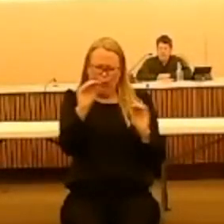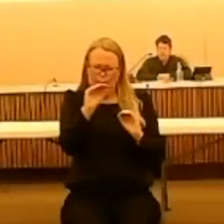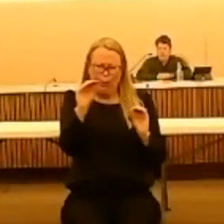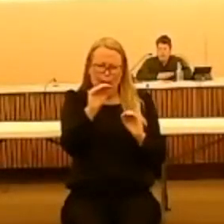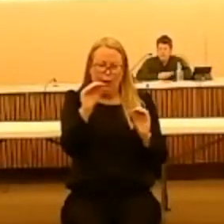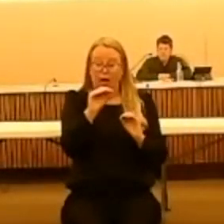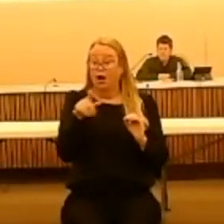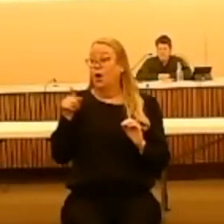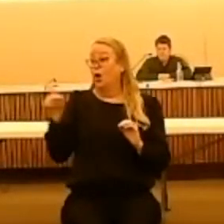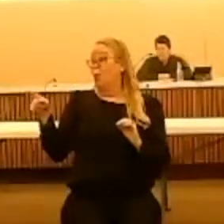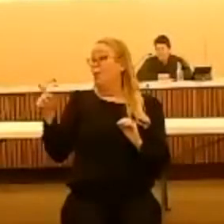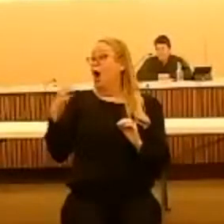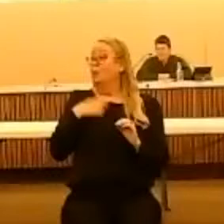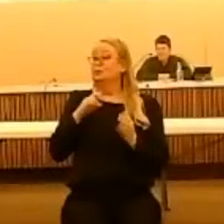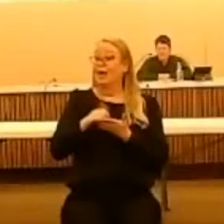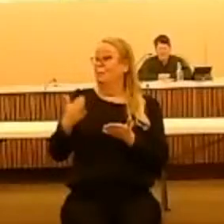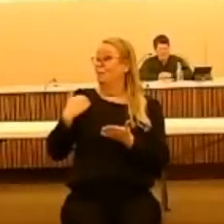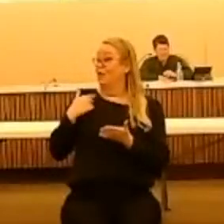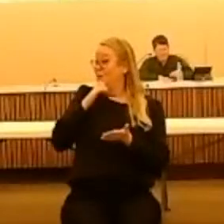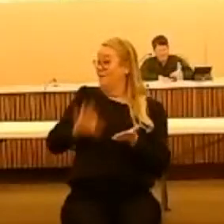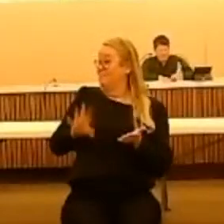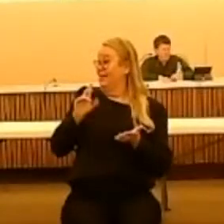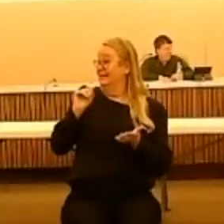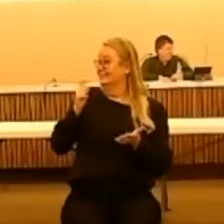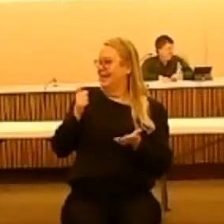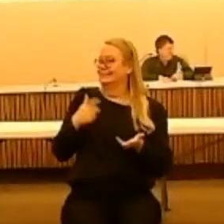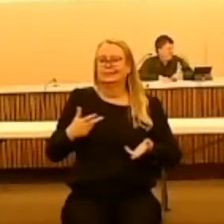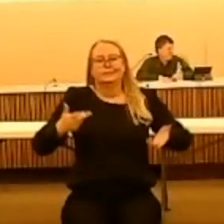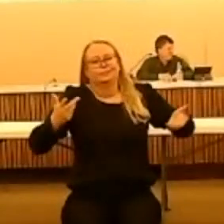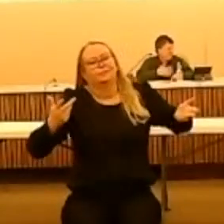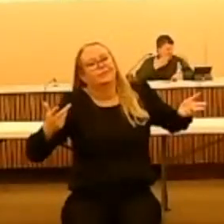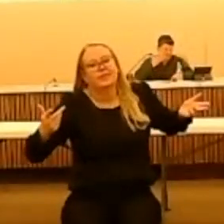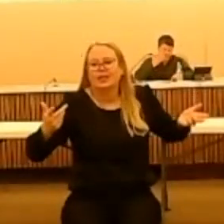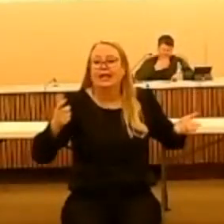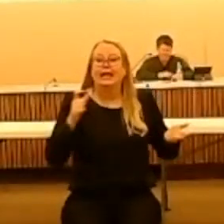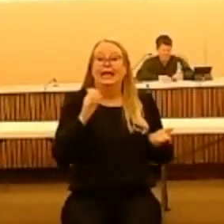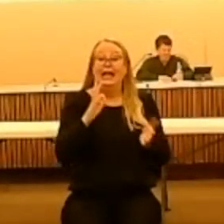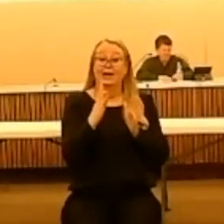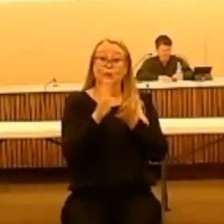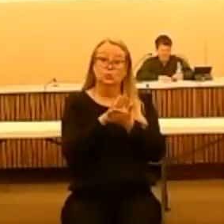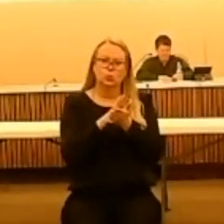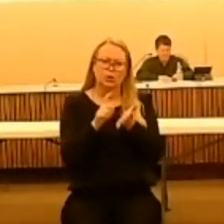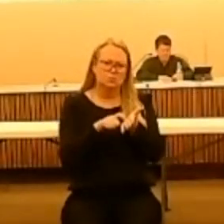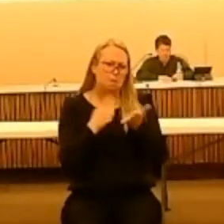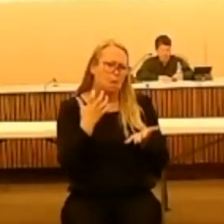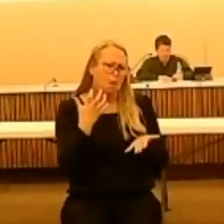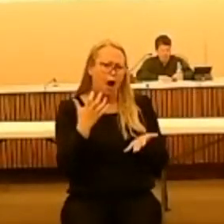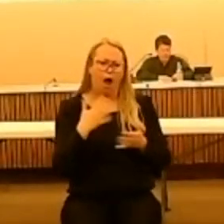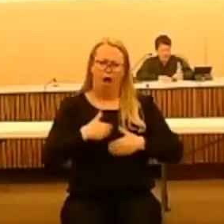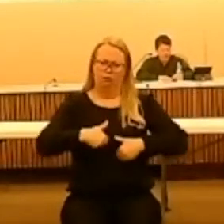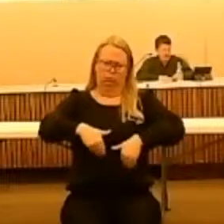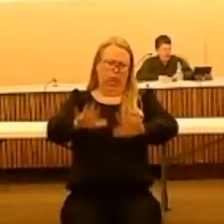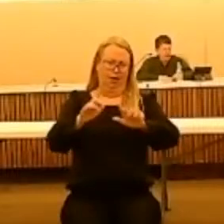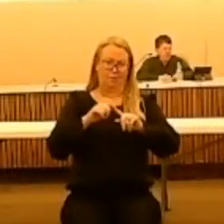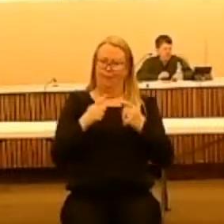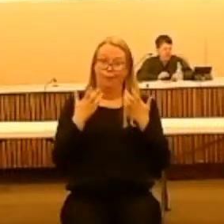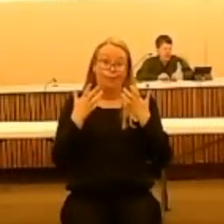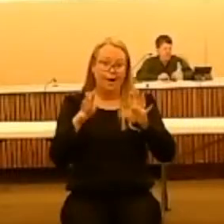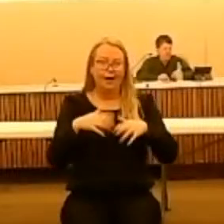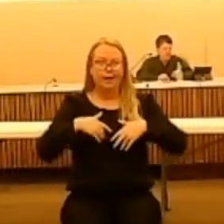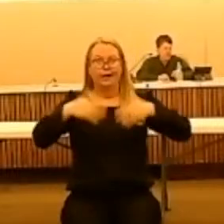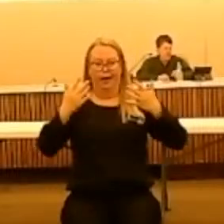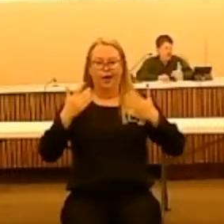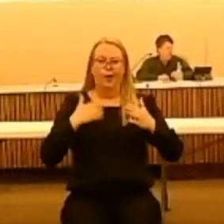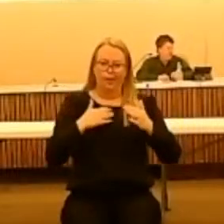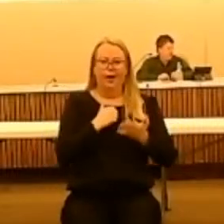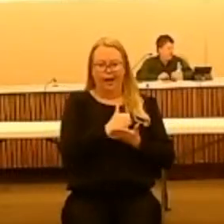pay tax on it. Right. But either way, it's not like the school's knocking on the door saying we have plans to build anything. Well, it's advantage to have